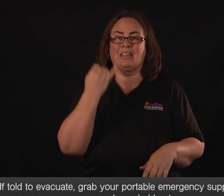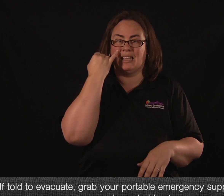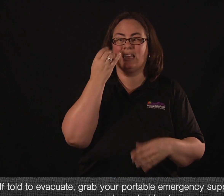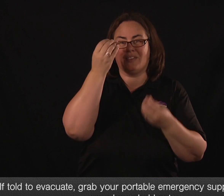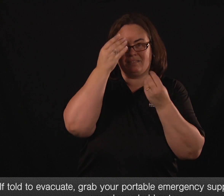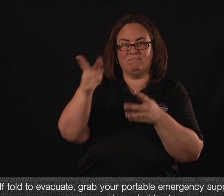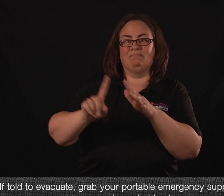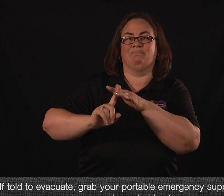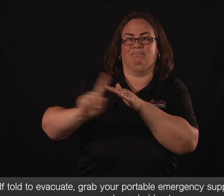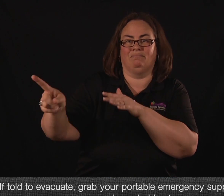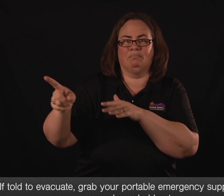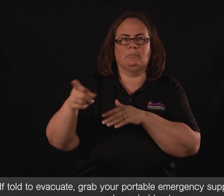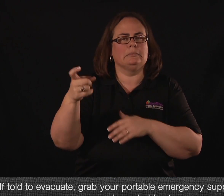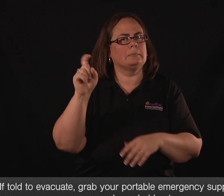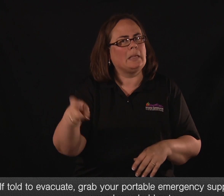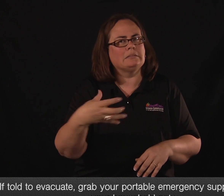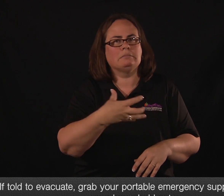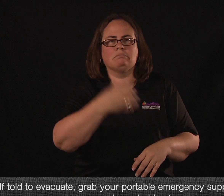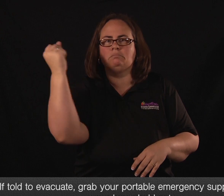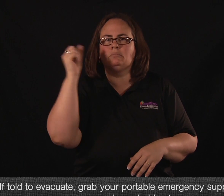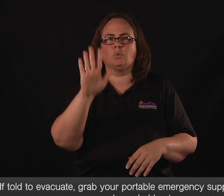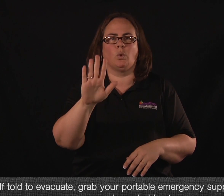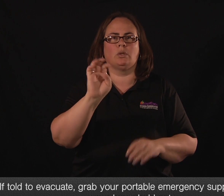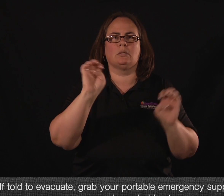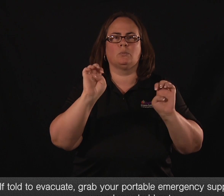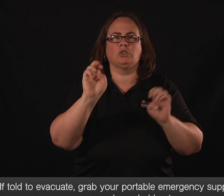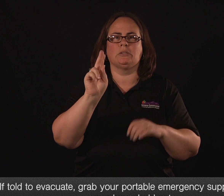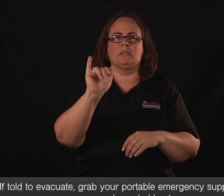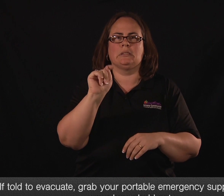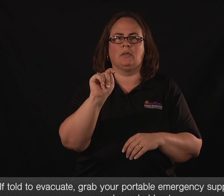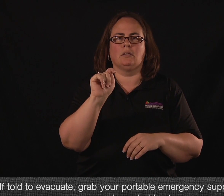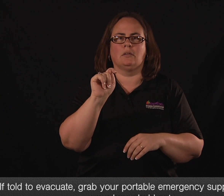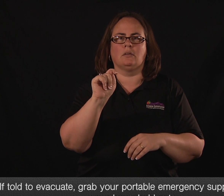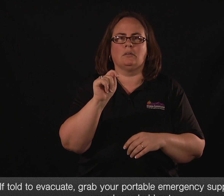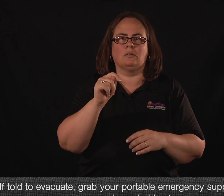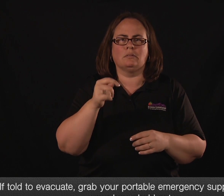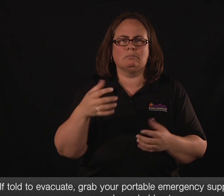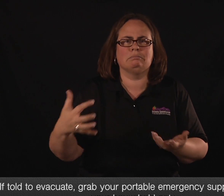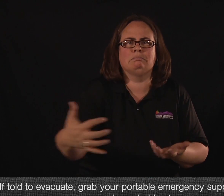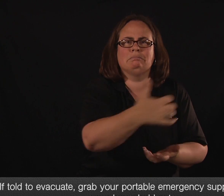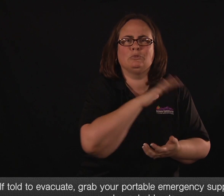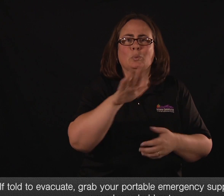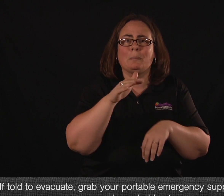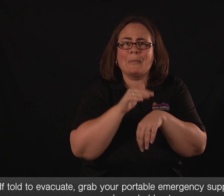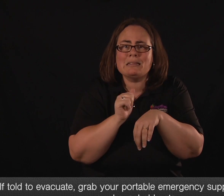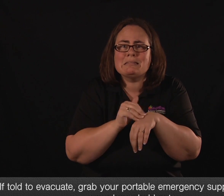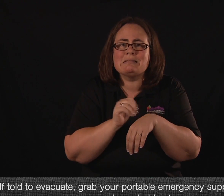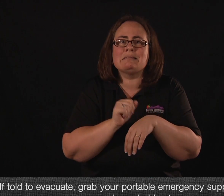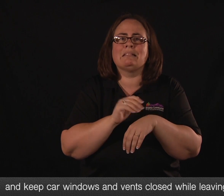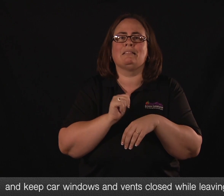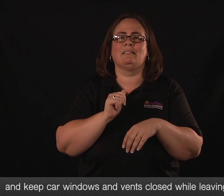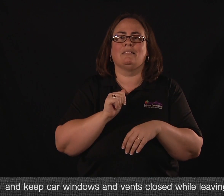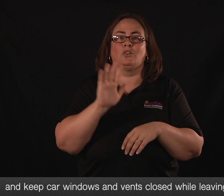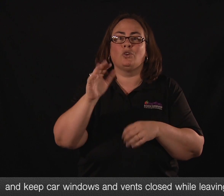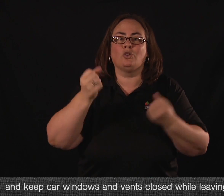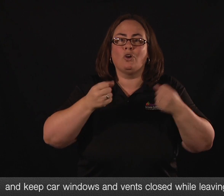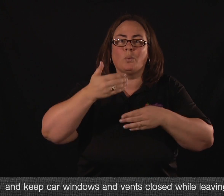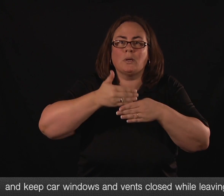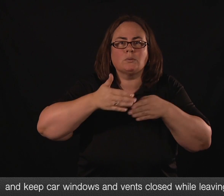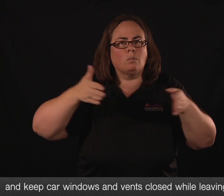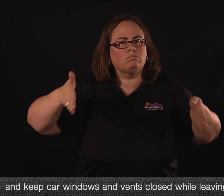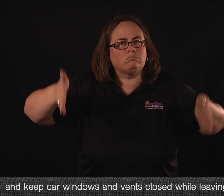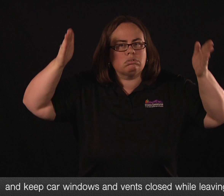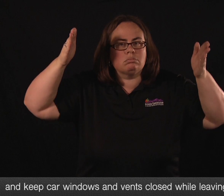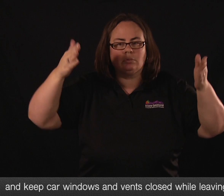If told to evacuate, grab your portable emergency supply kit, load your household pets, and keep car windows